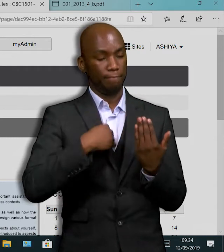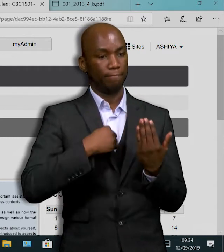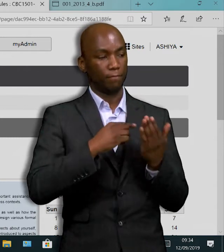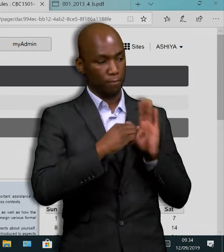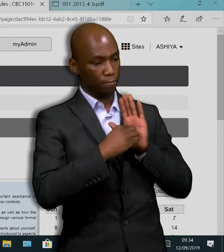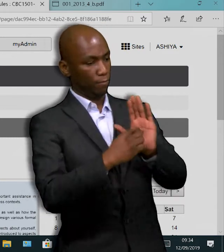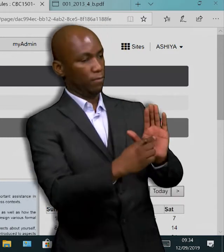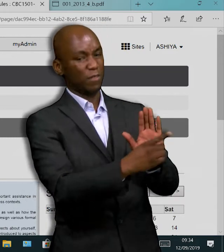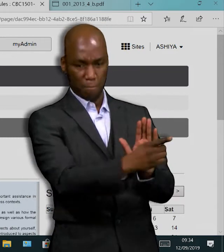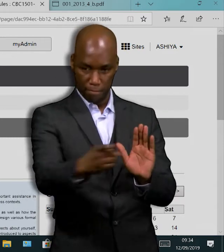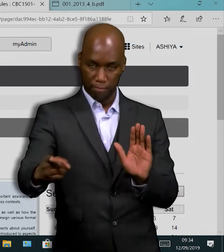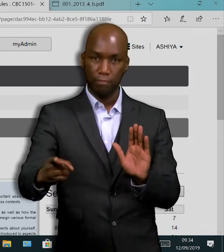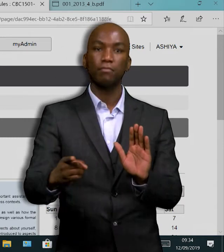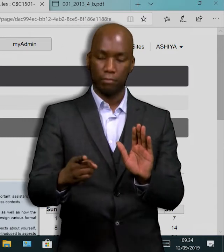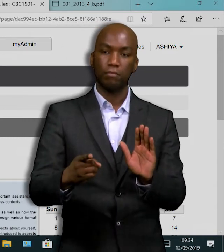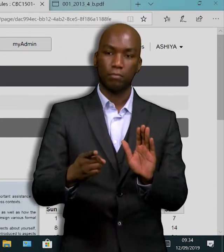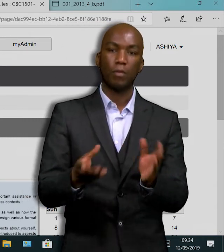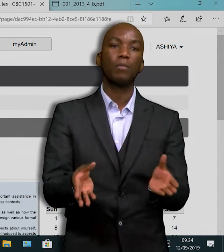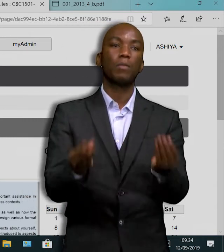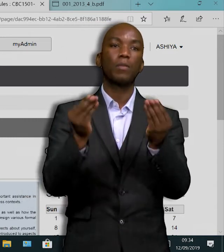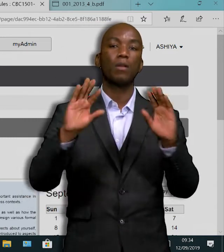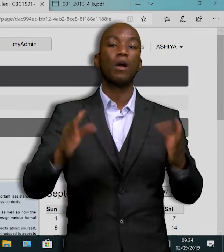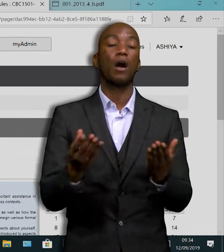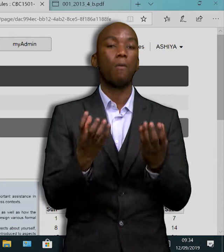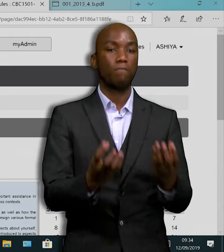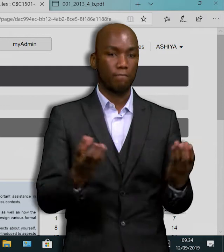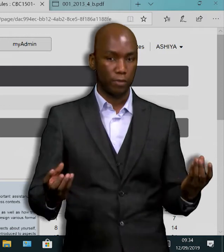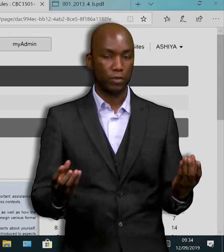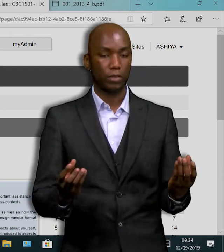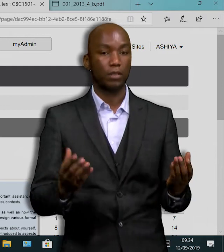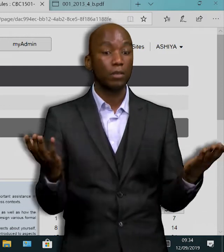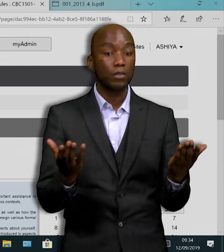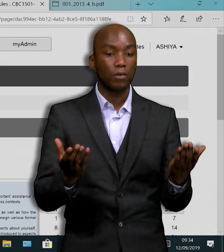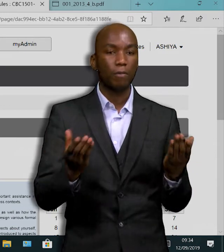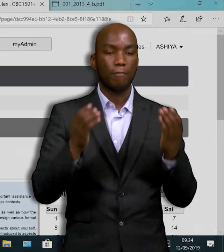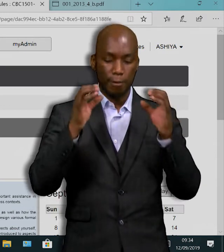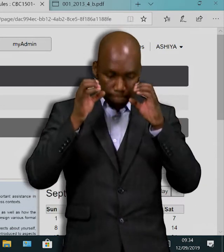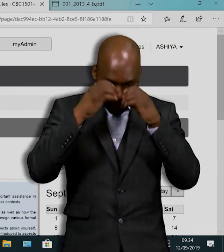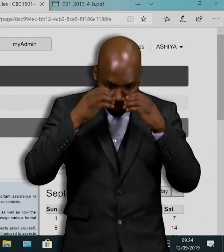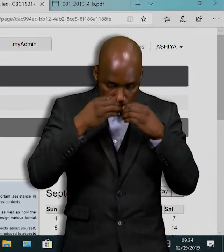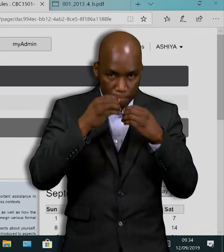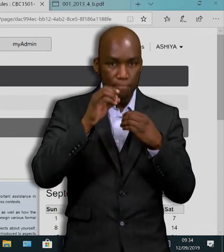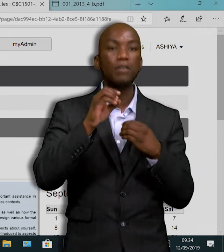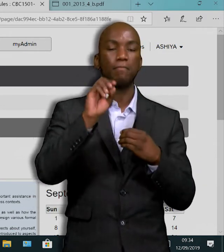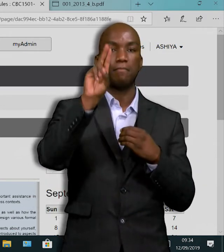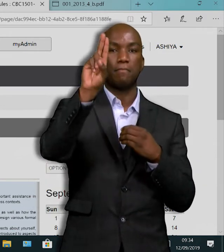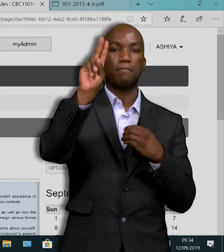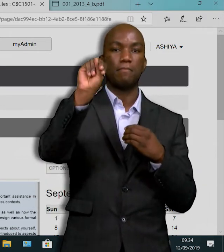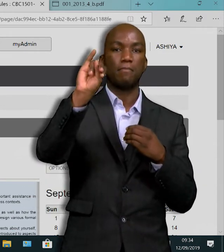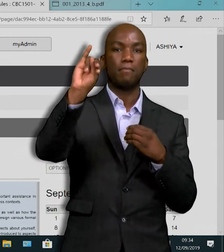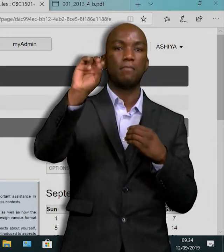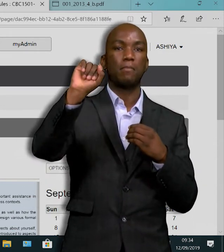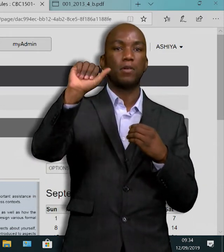and other sources. But first, you need to activate your myUnisa